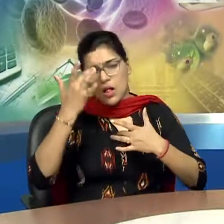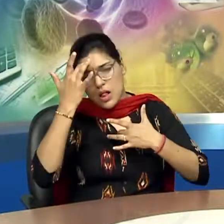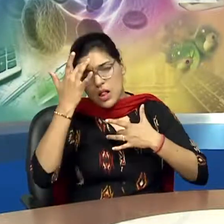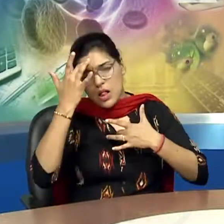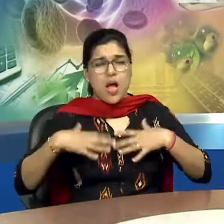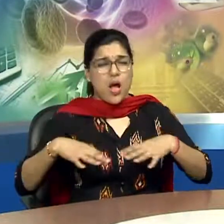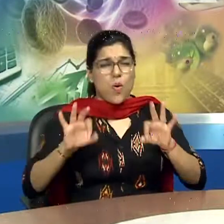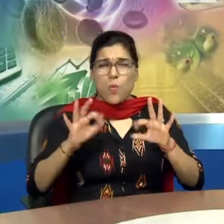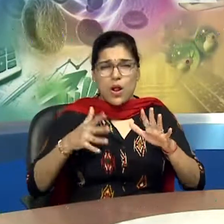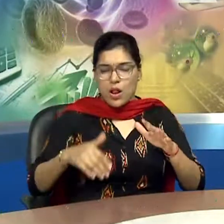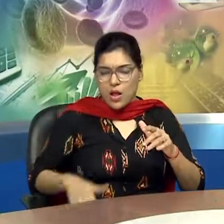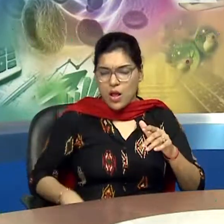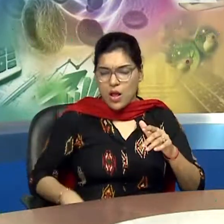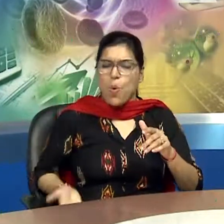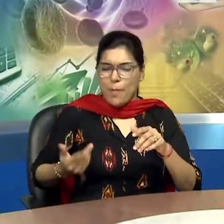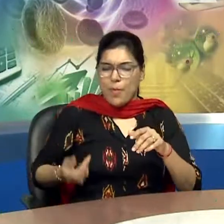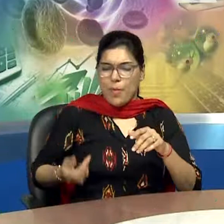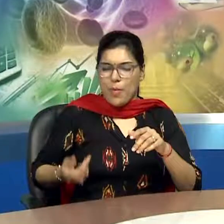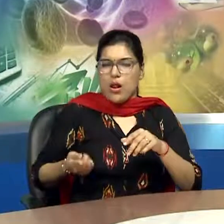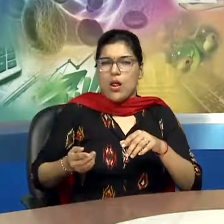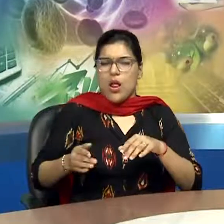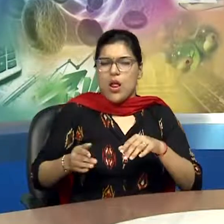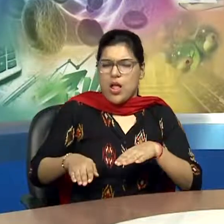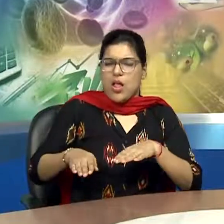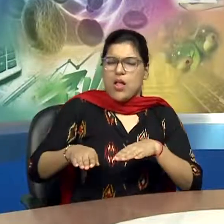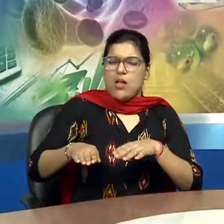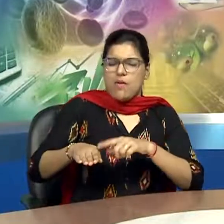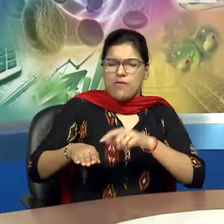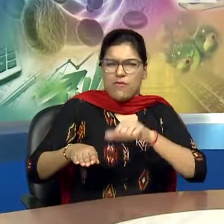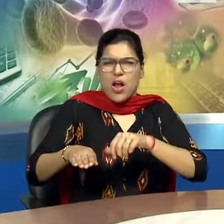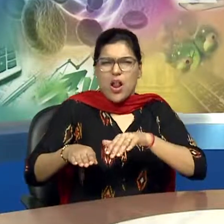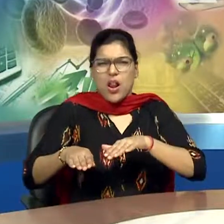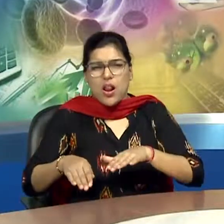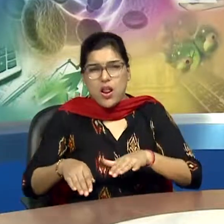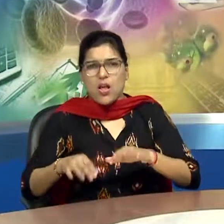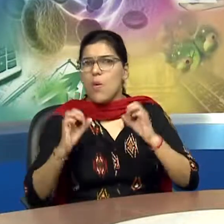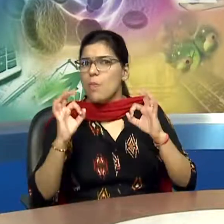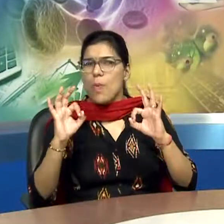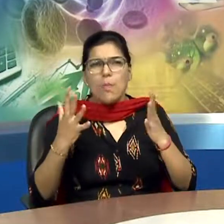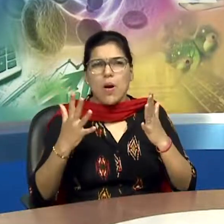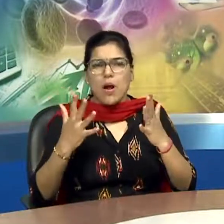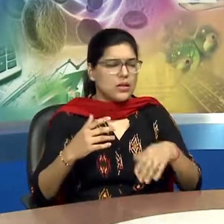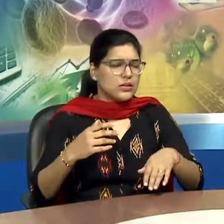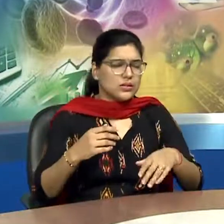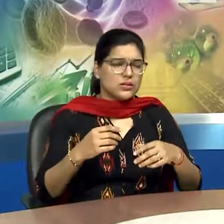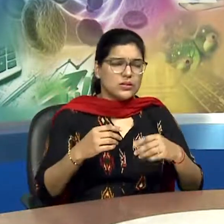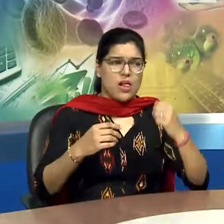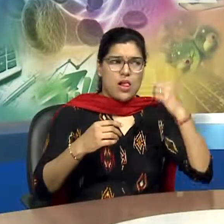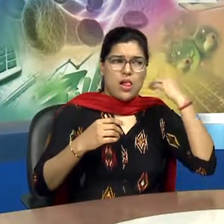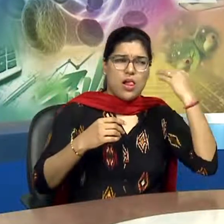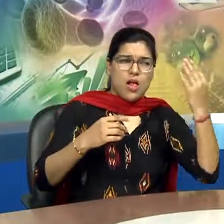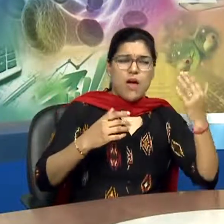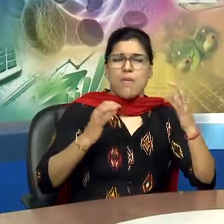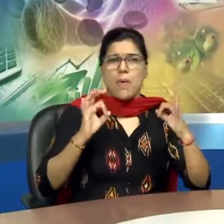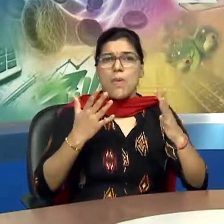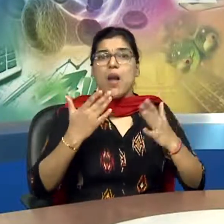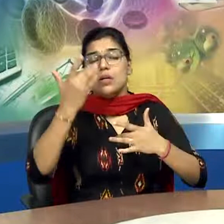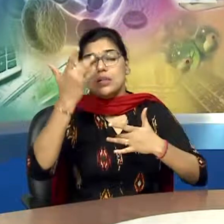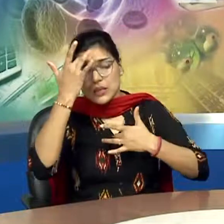Whenever a person gets ill, gets sick, the person is called as person